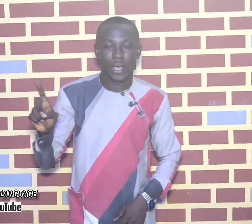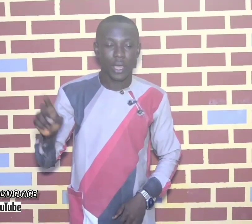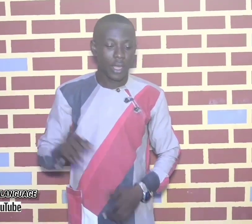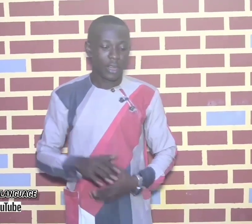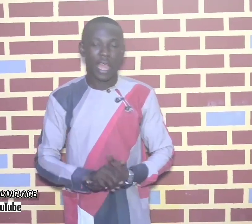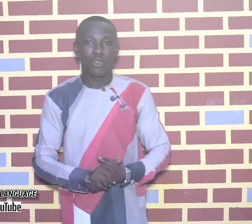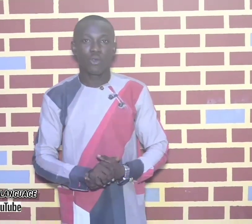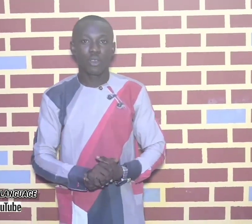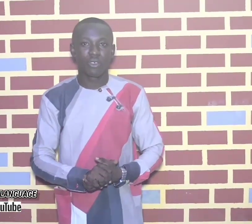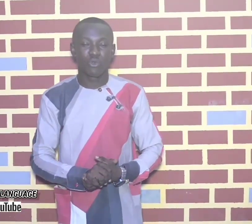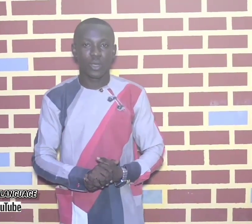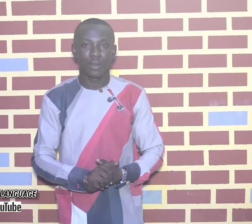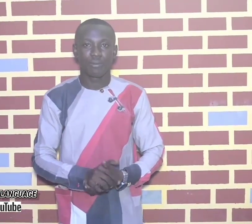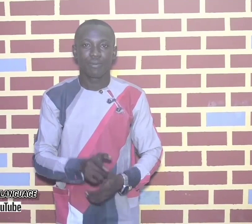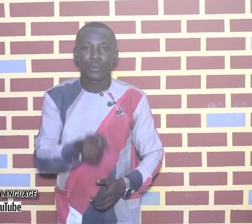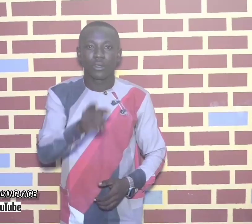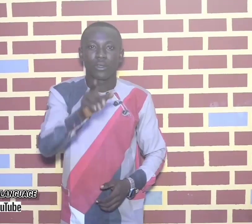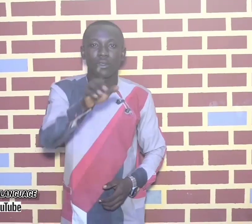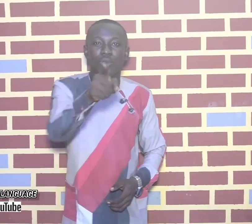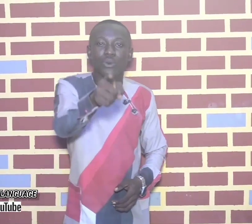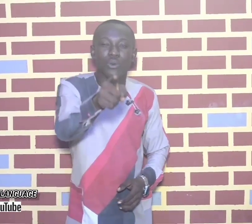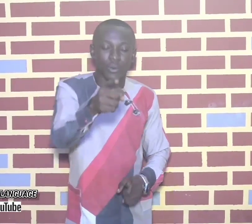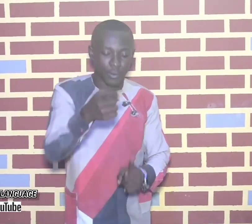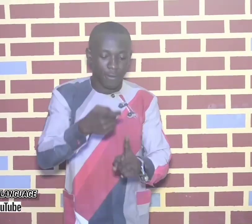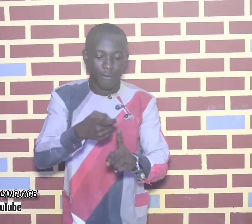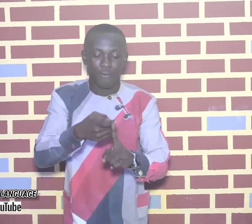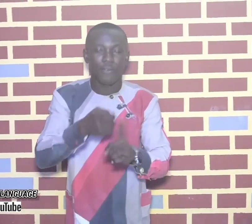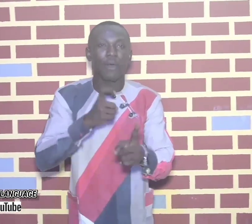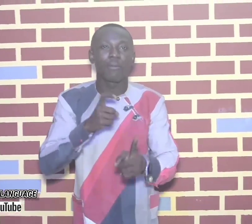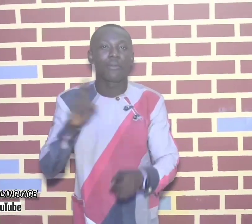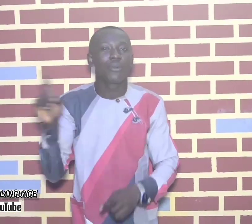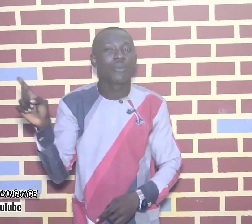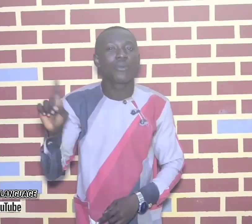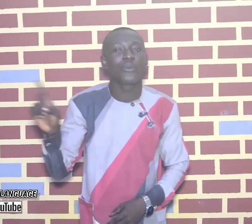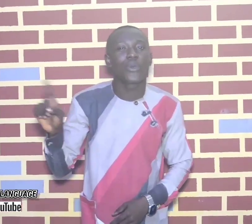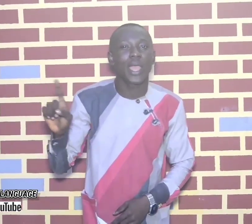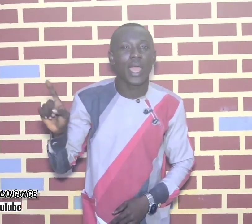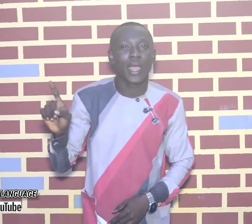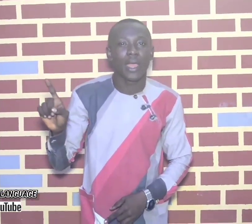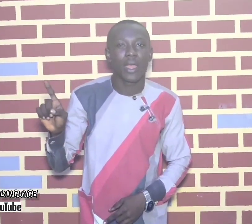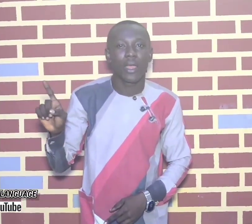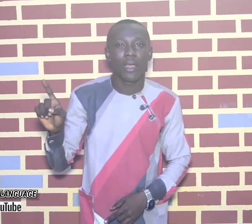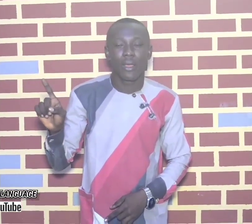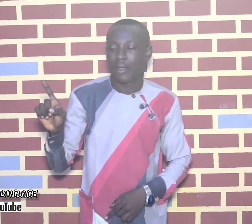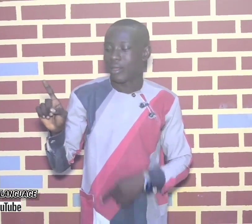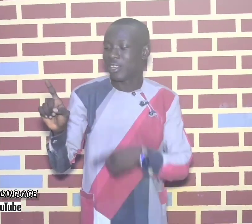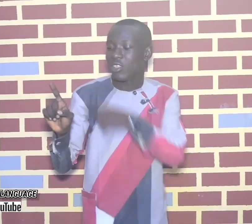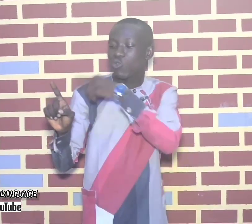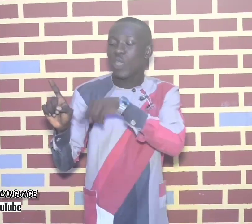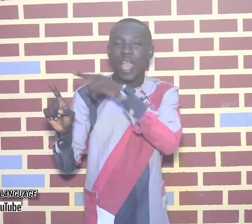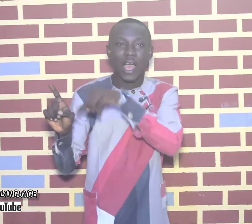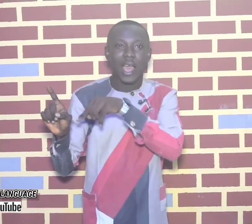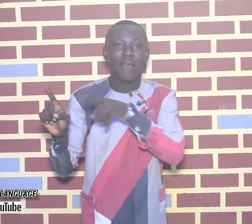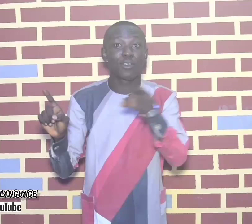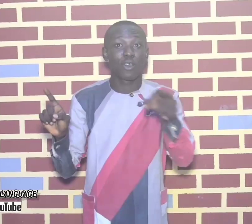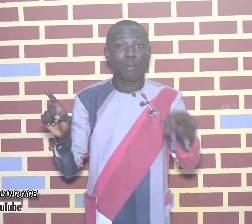Okay, now you go this way. You from where? This where have to come